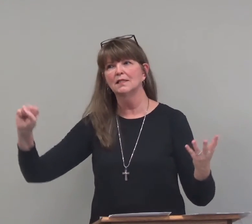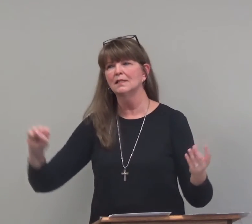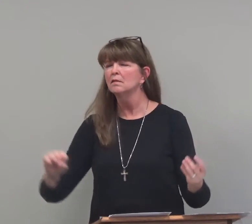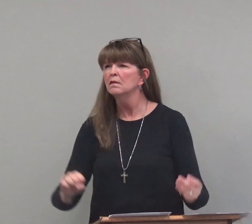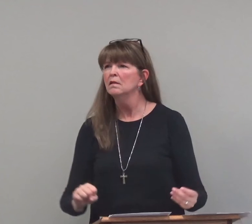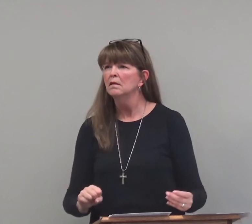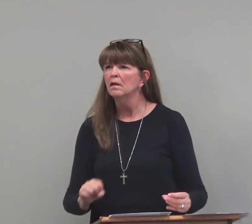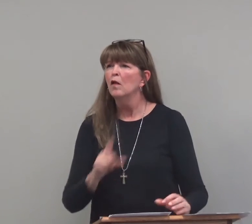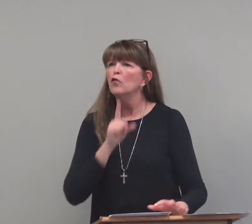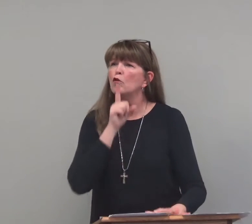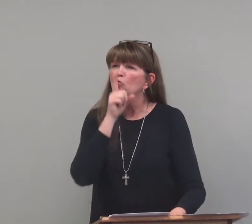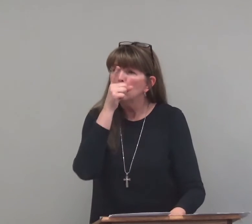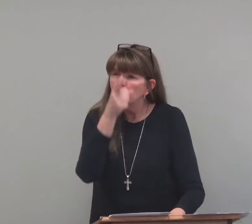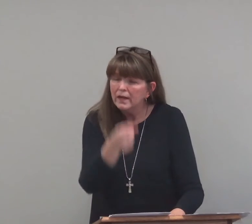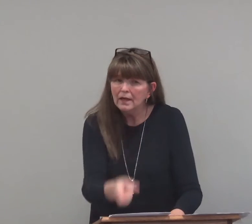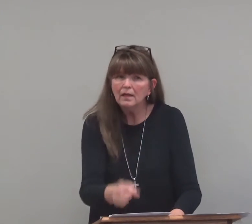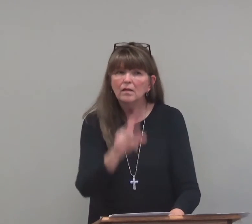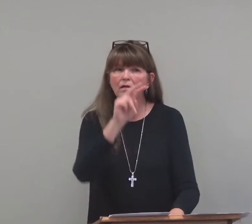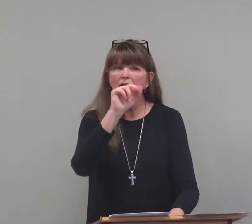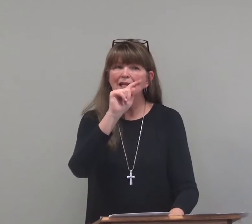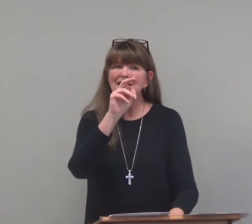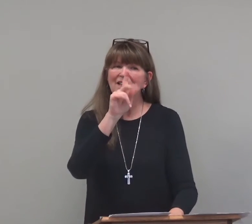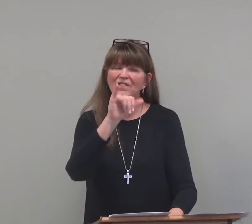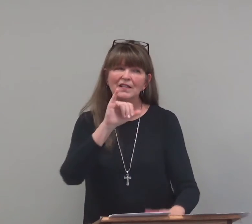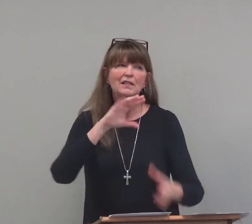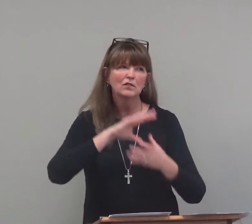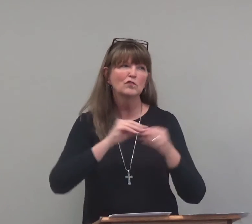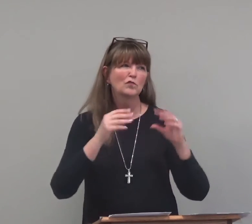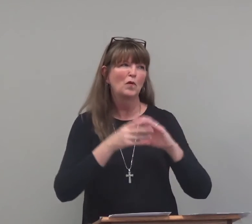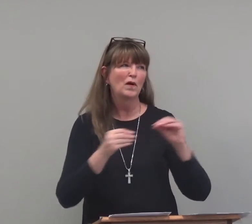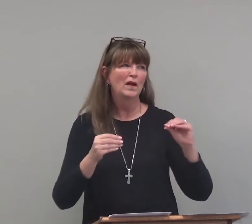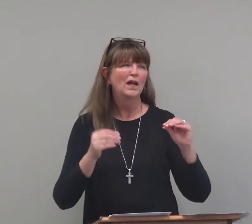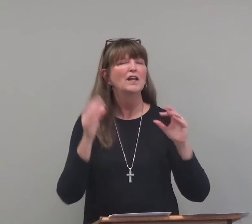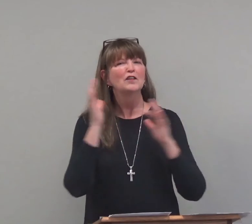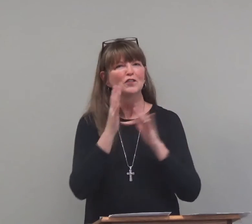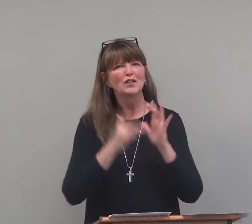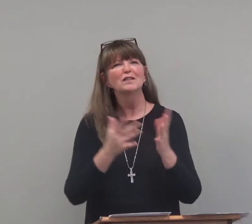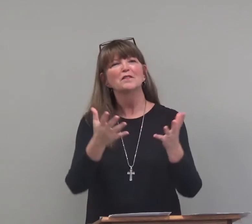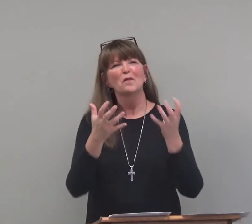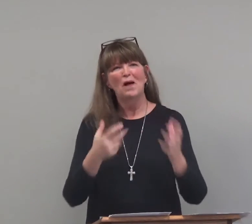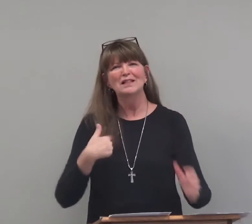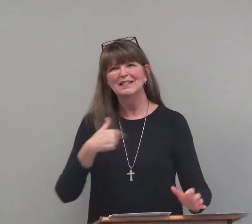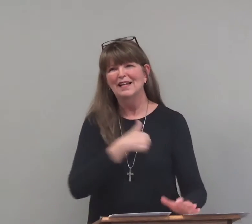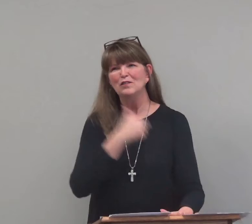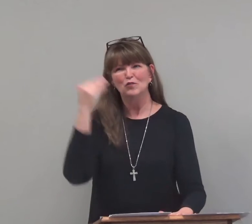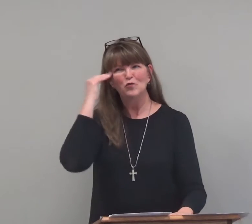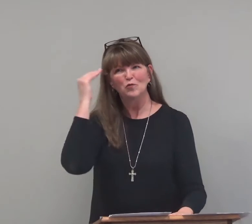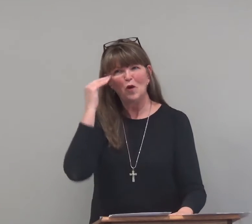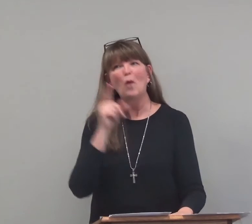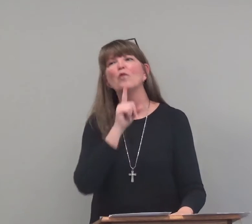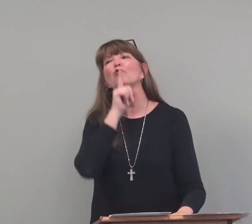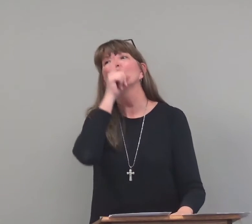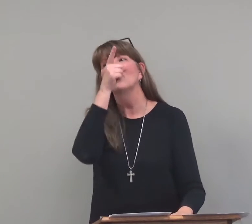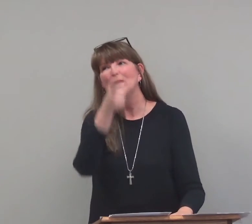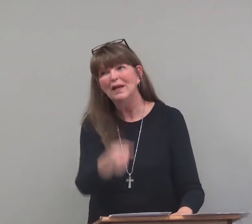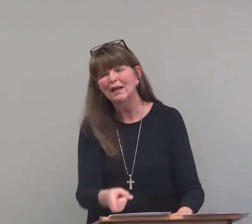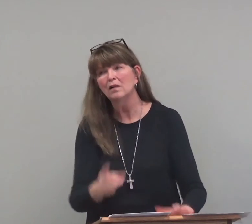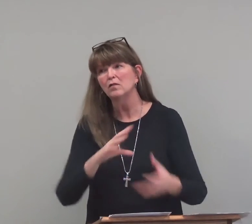that was flawless. No, we want to show you the real nativity story. Jesus wants us to know the